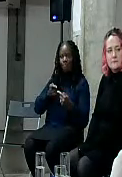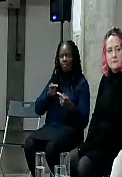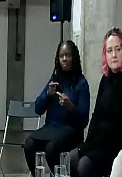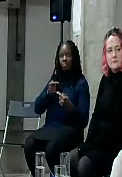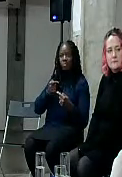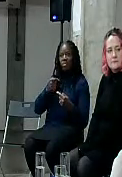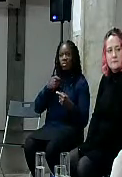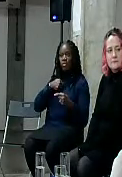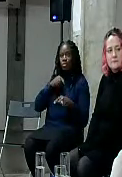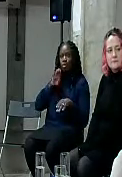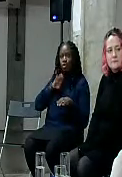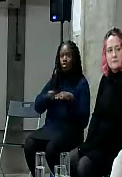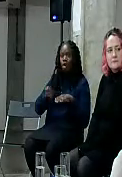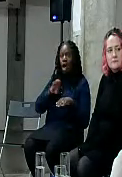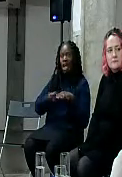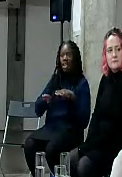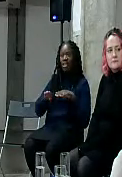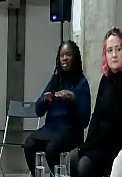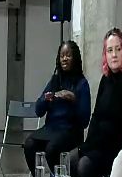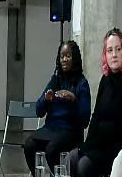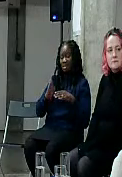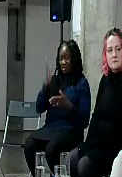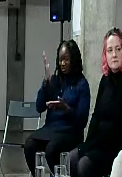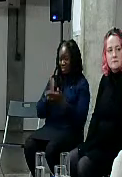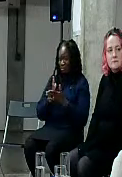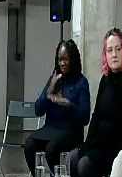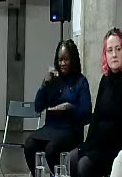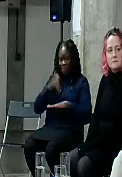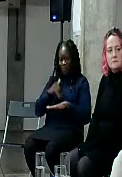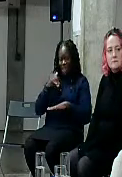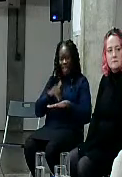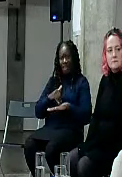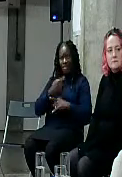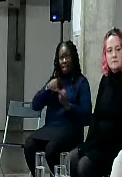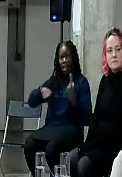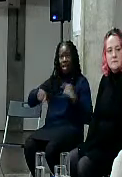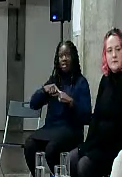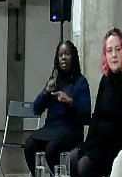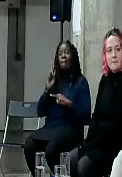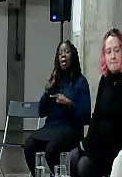It takes its toll, but it's so important to do it.